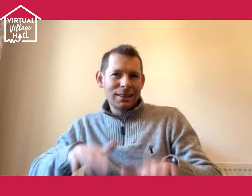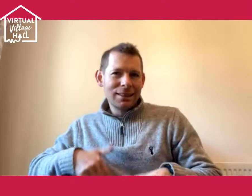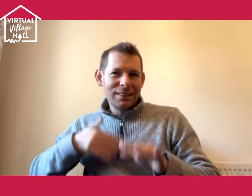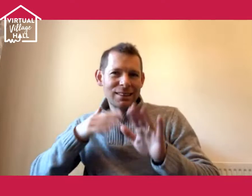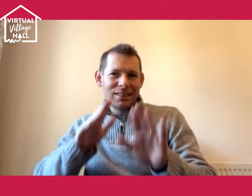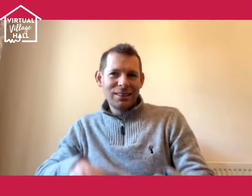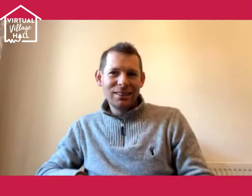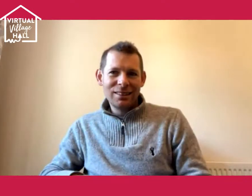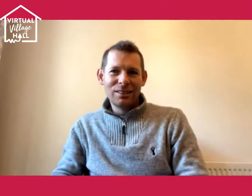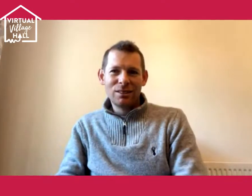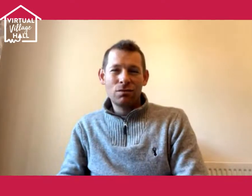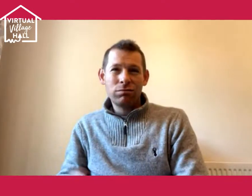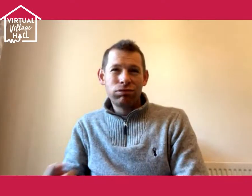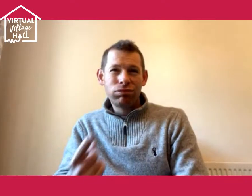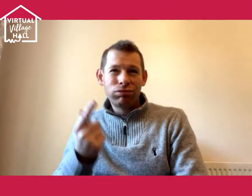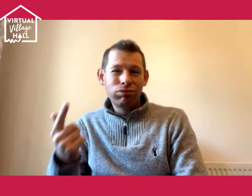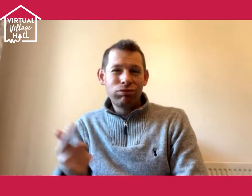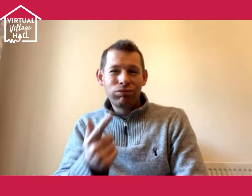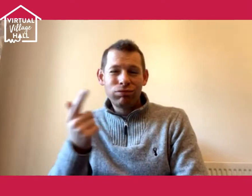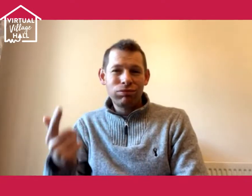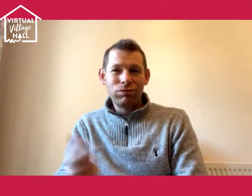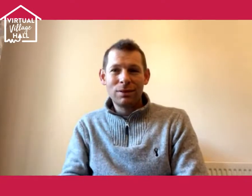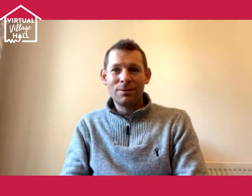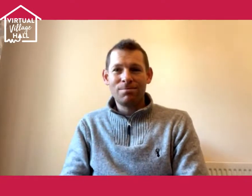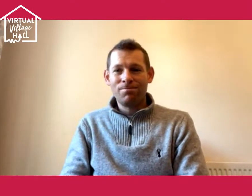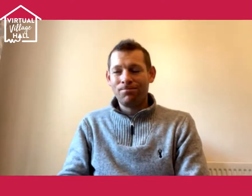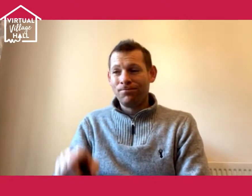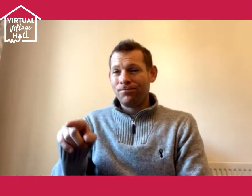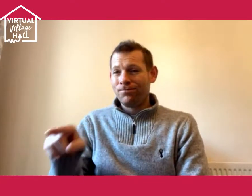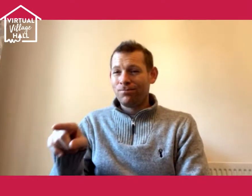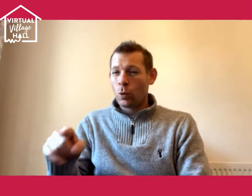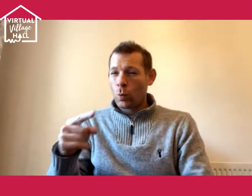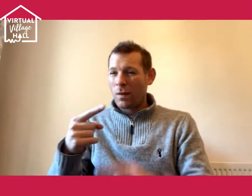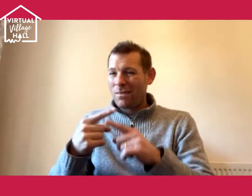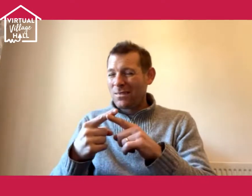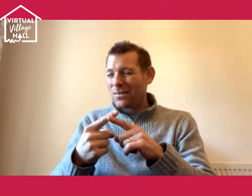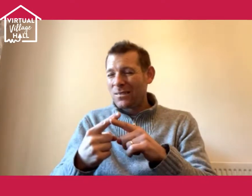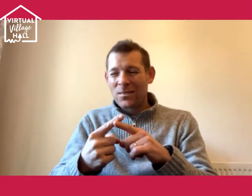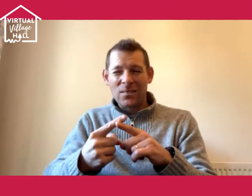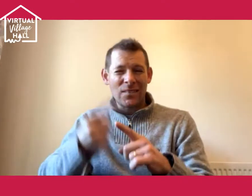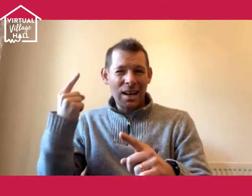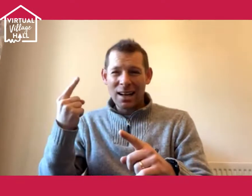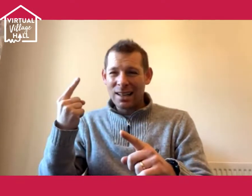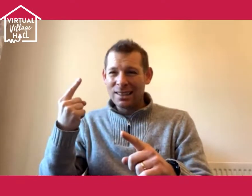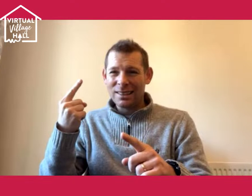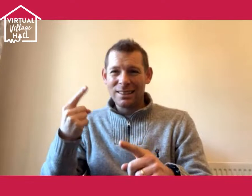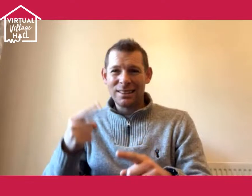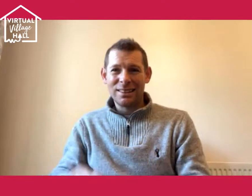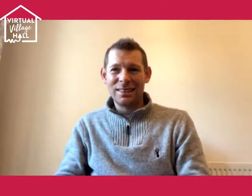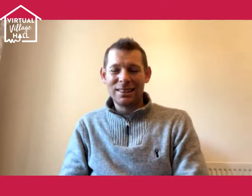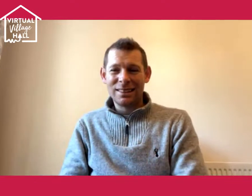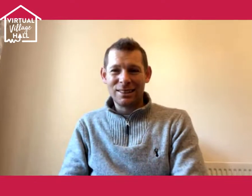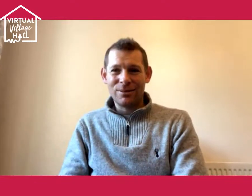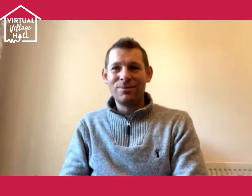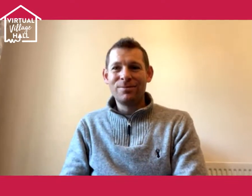She loves to run, runs very far, and can run very